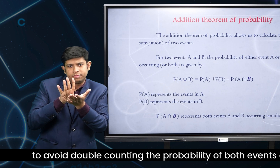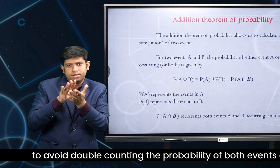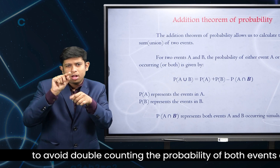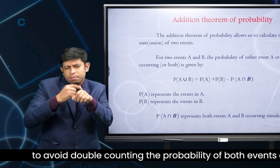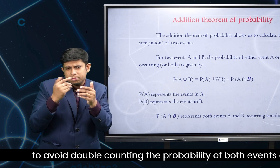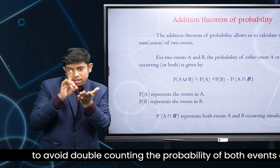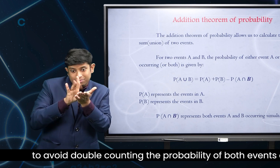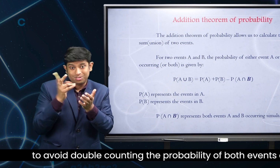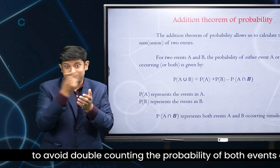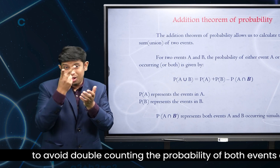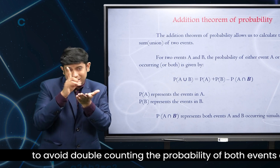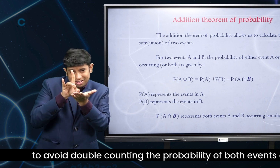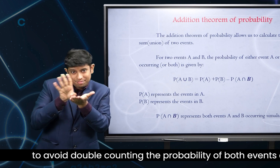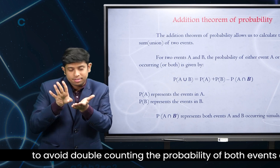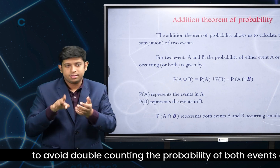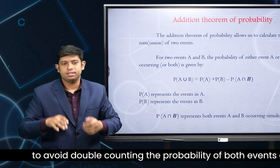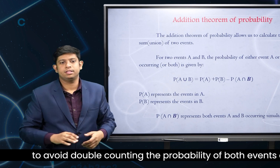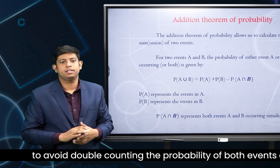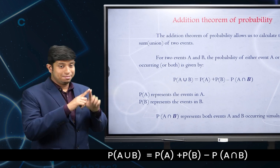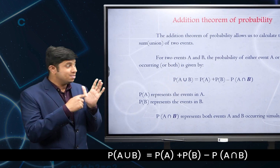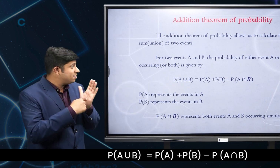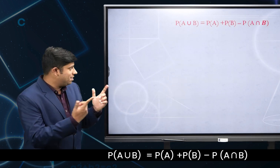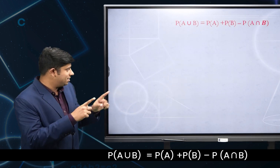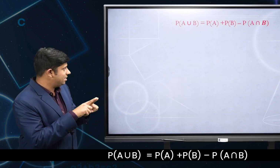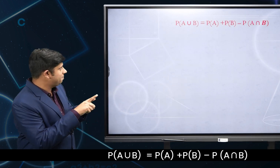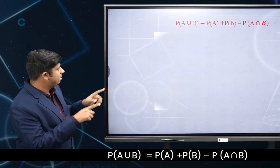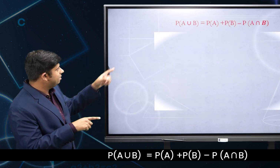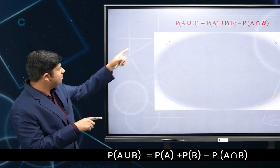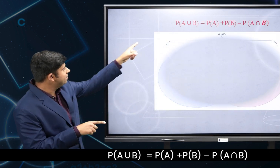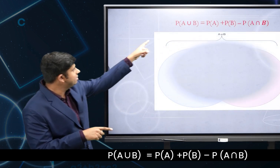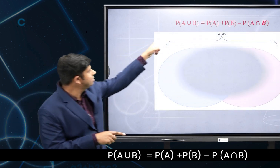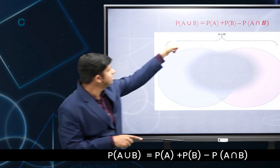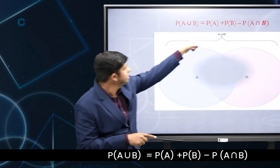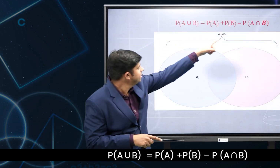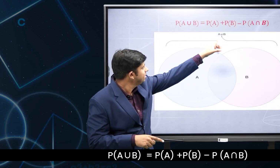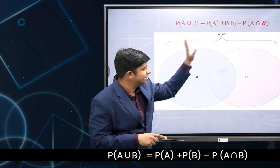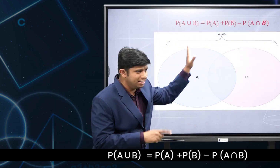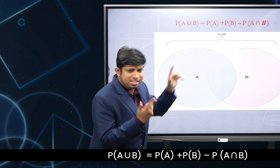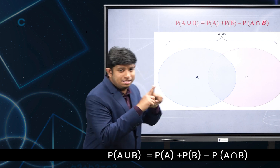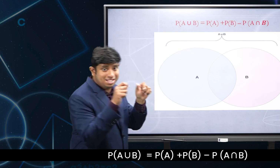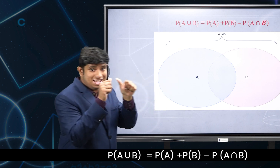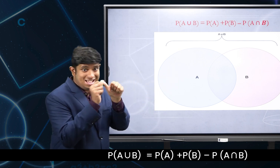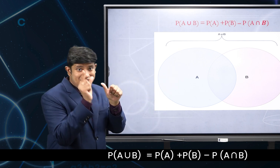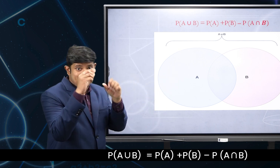probability of both events occurring. P of A union B is equal to P of A plus P of